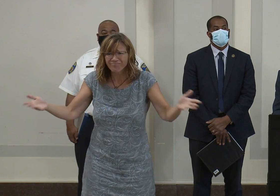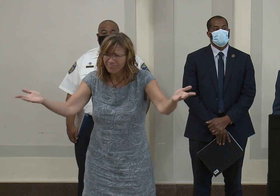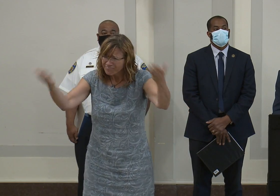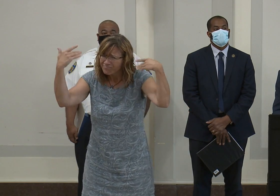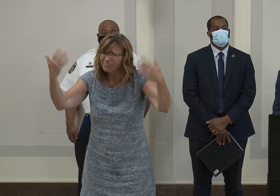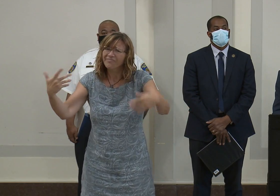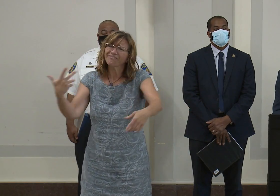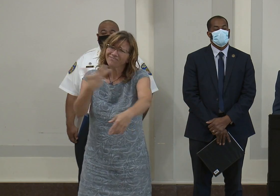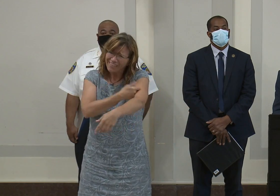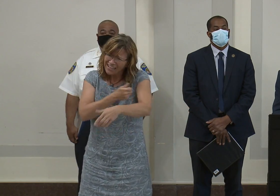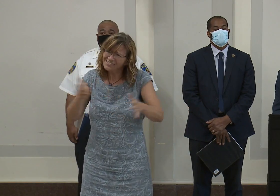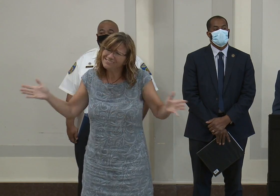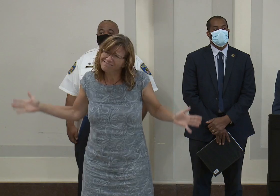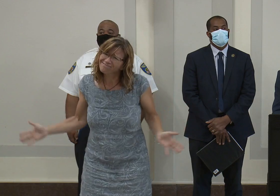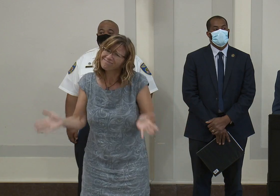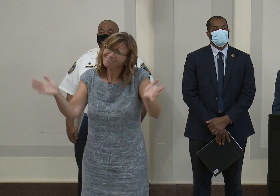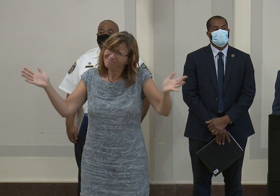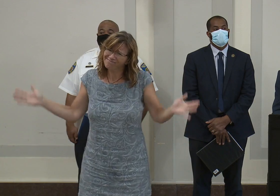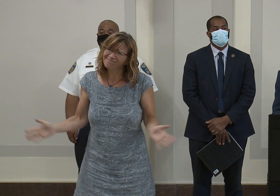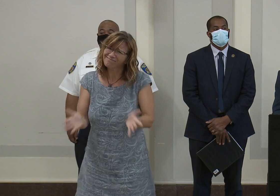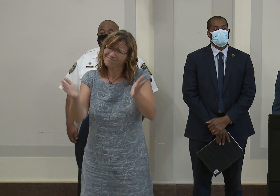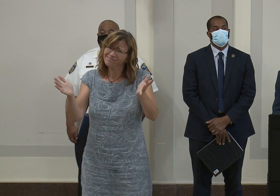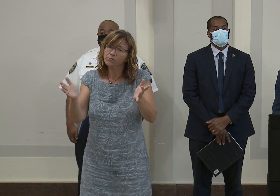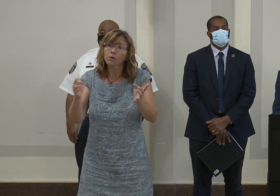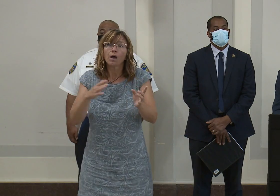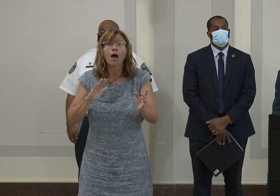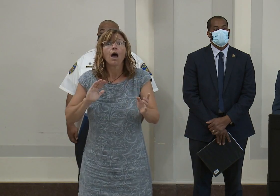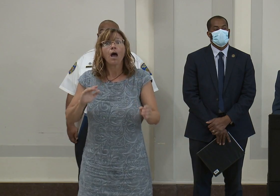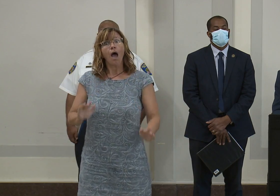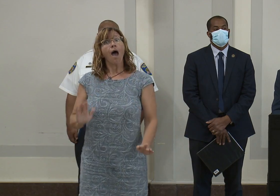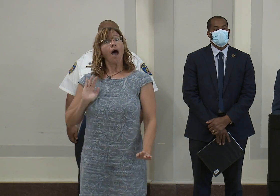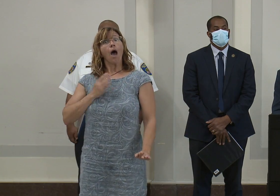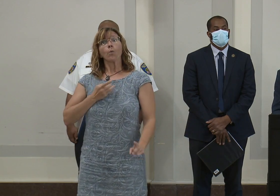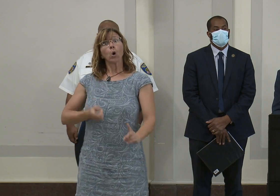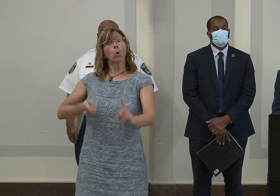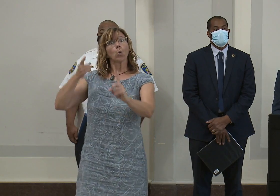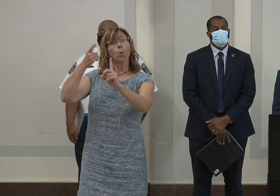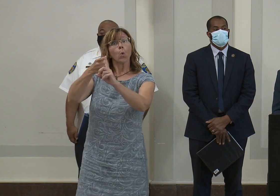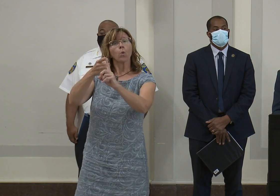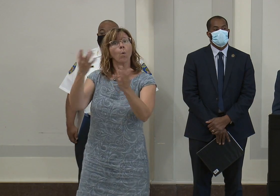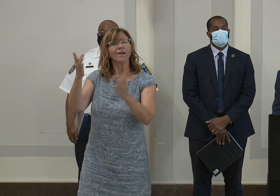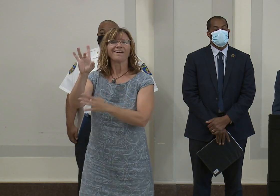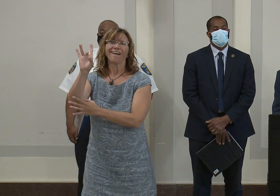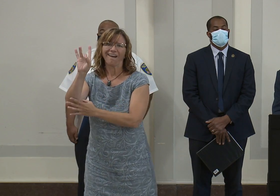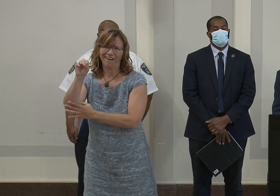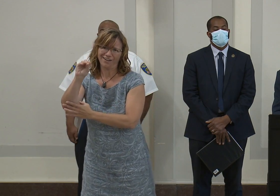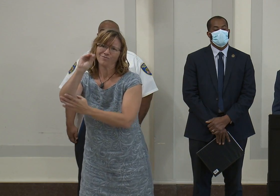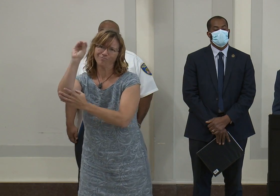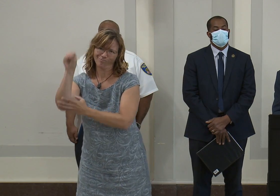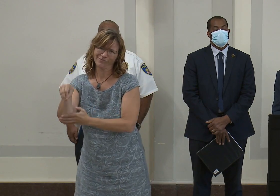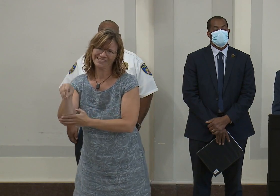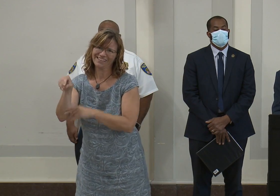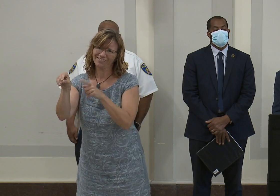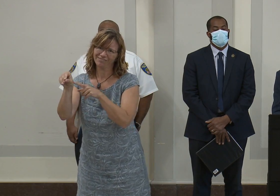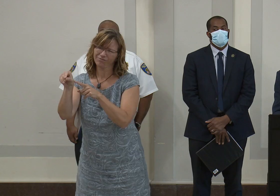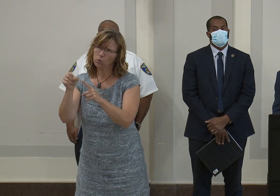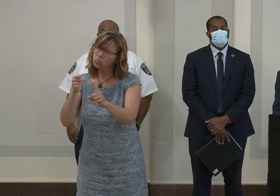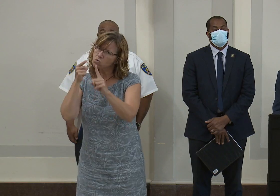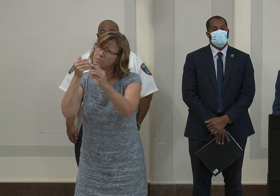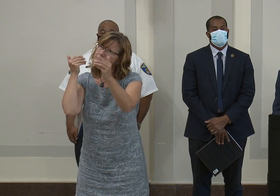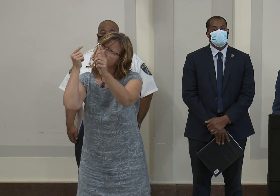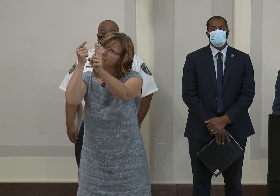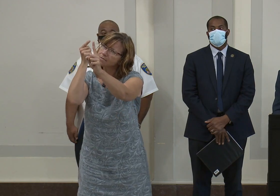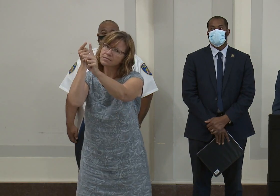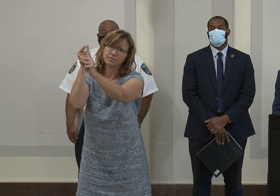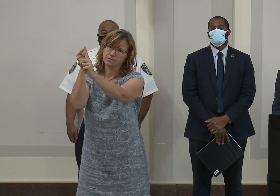working towards the benchmark of 80% of our residents being vaccinated in order to reach herd immunity and be out of the woods of COVID for good. We, of course,